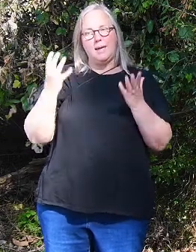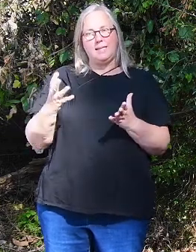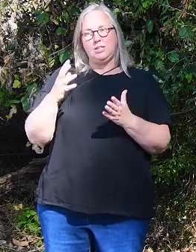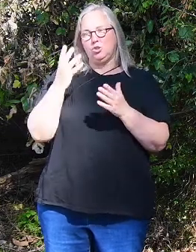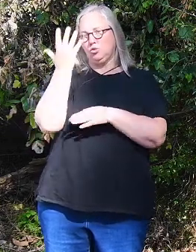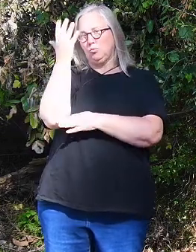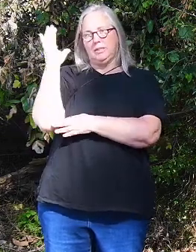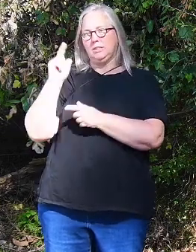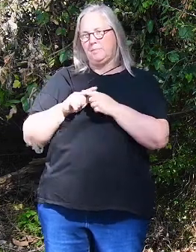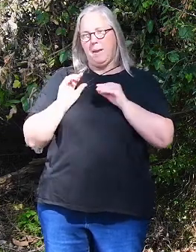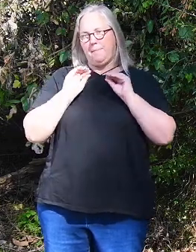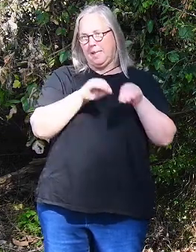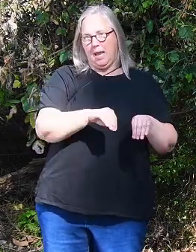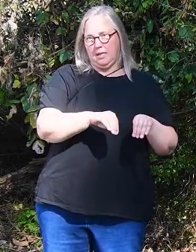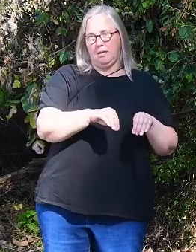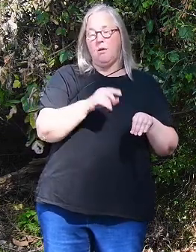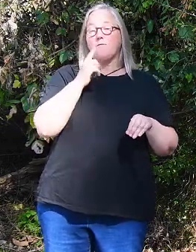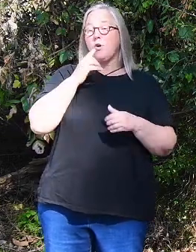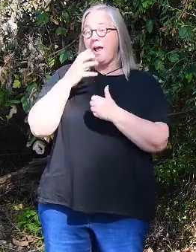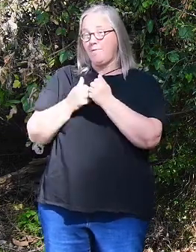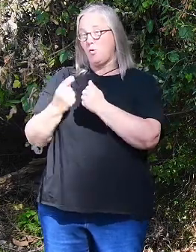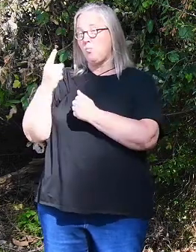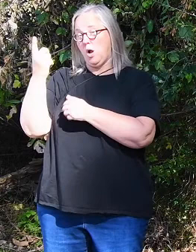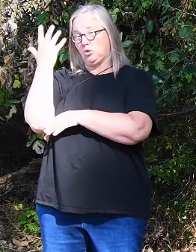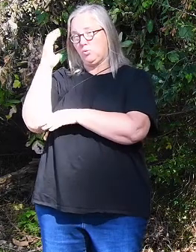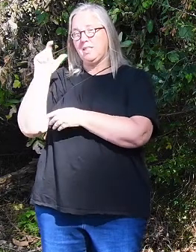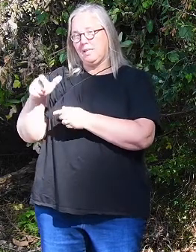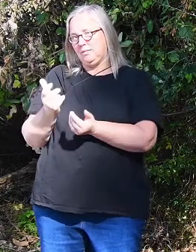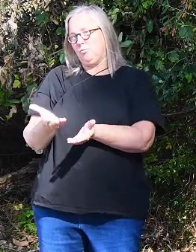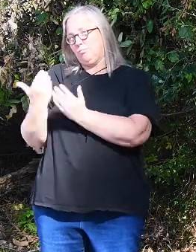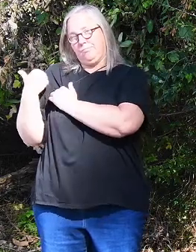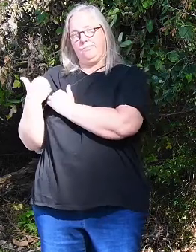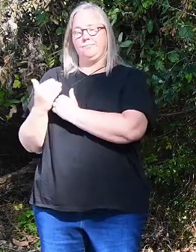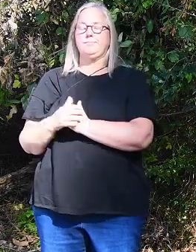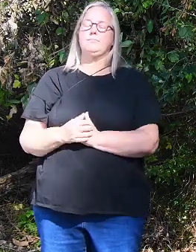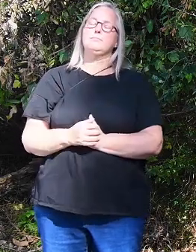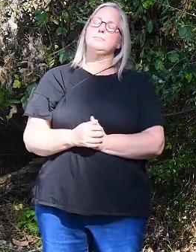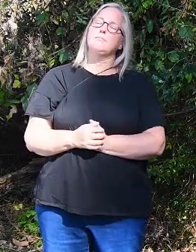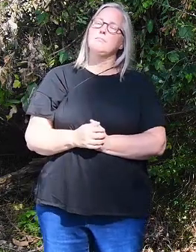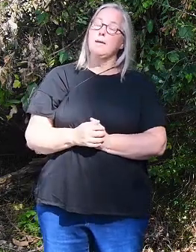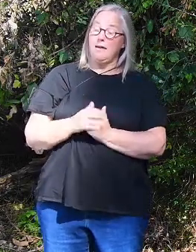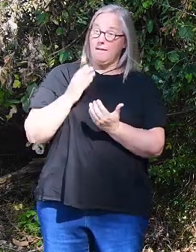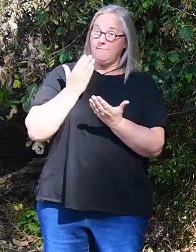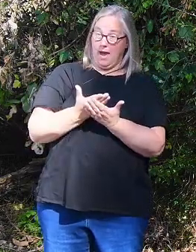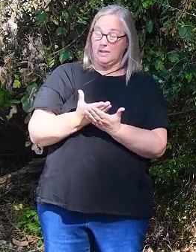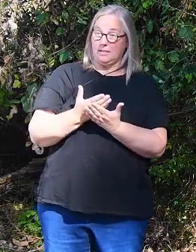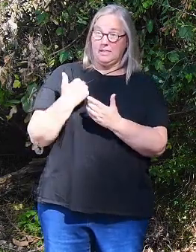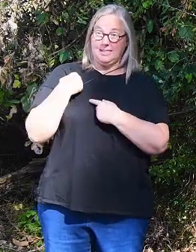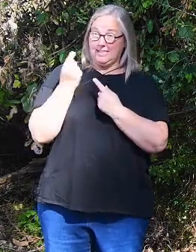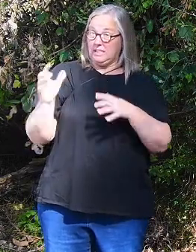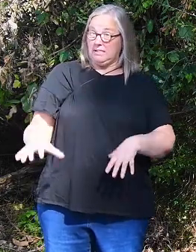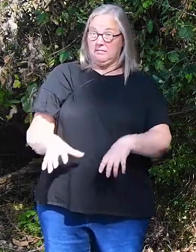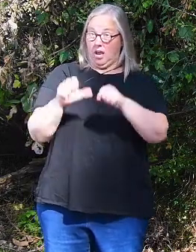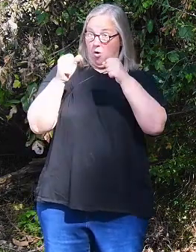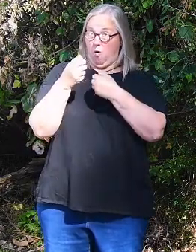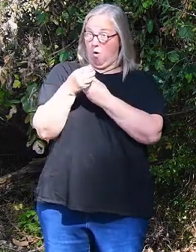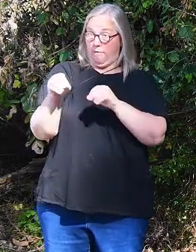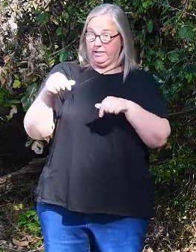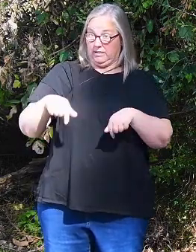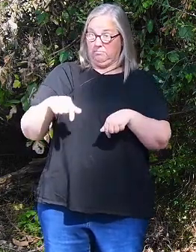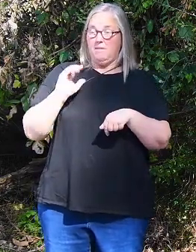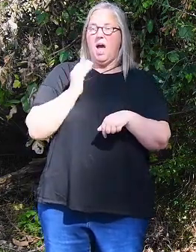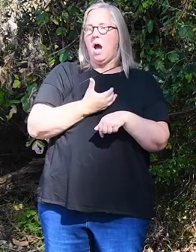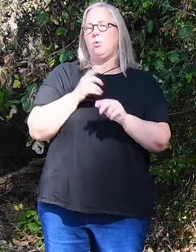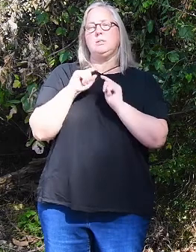to be planted for every tree that needs to be removed. In fact, since taking office, our team